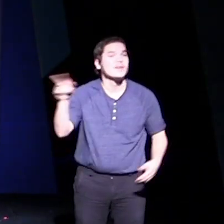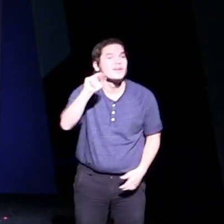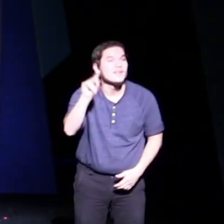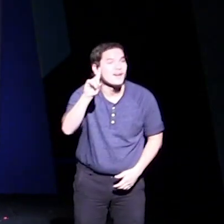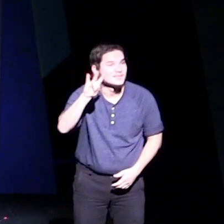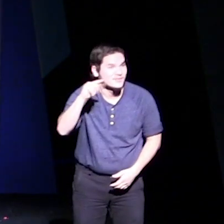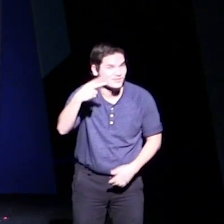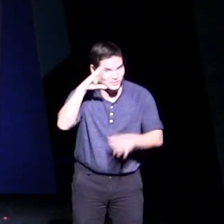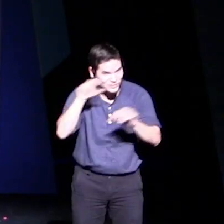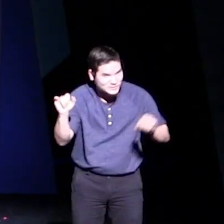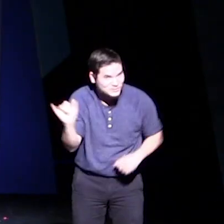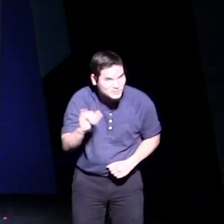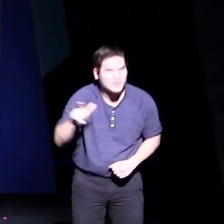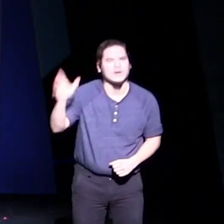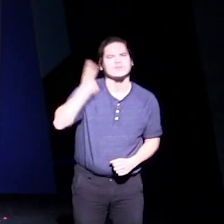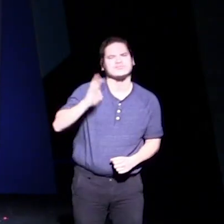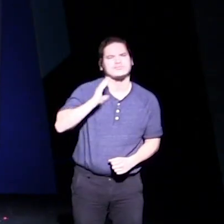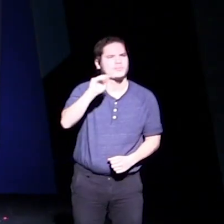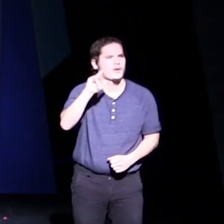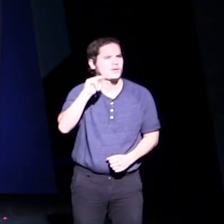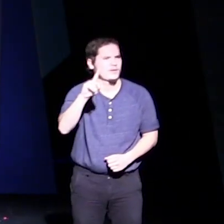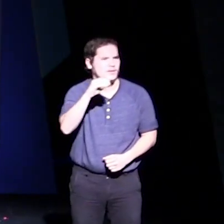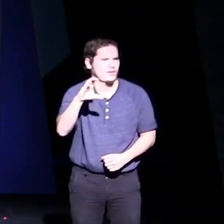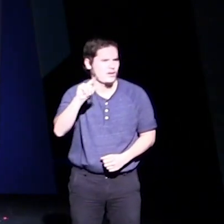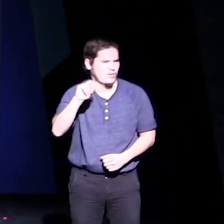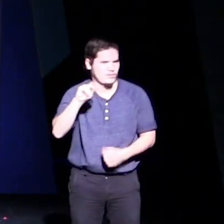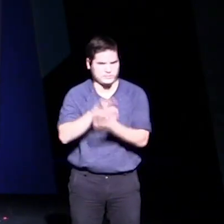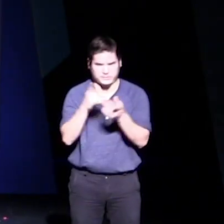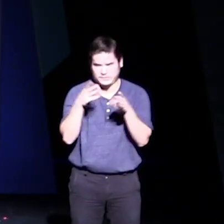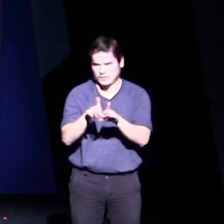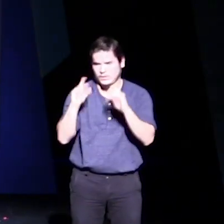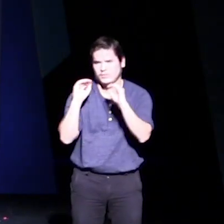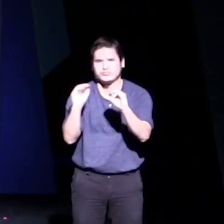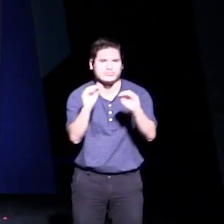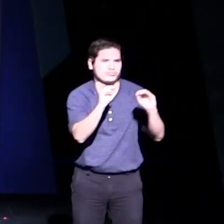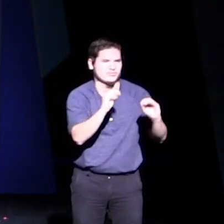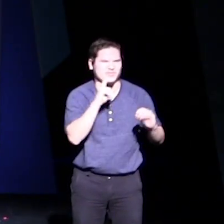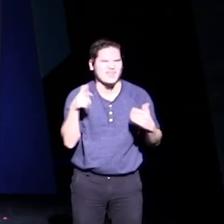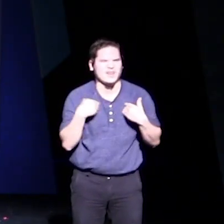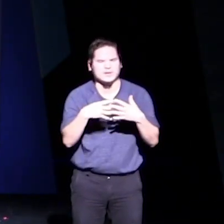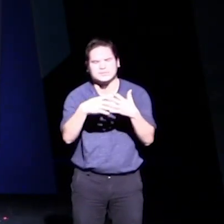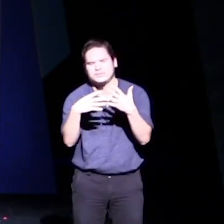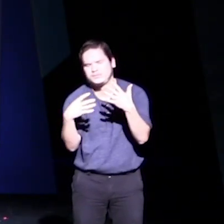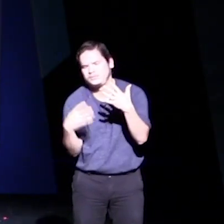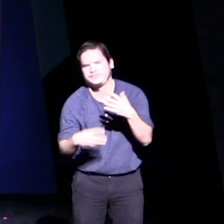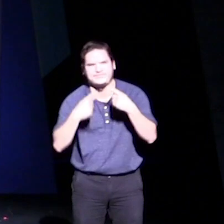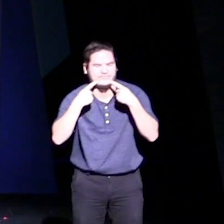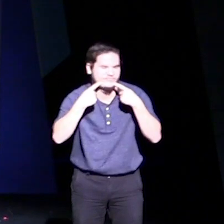Motion Picture Preservation of Sign Language project, and we all are still signing here today. He taught at the Schools for the Deaf in Maryland